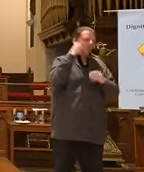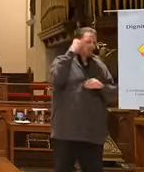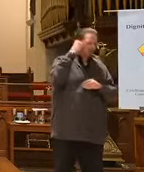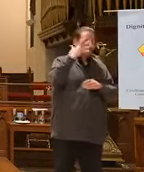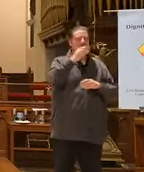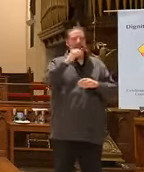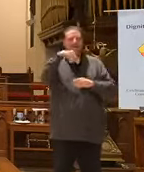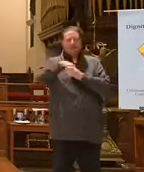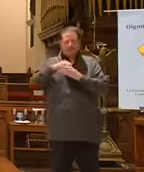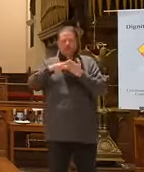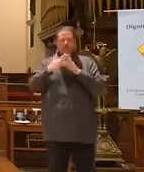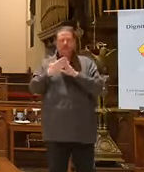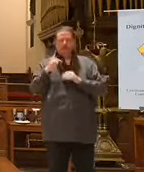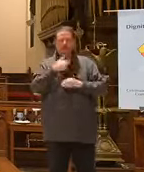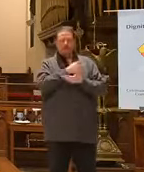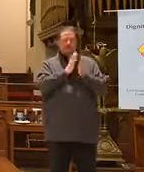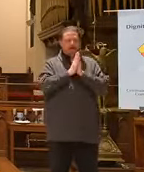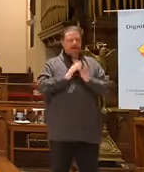pray.